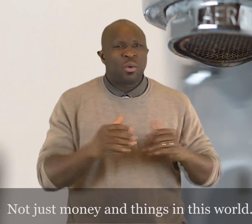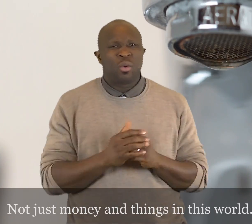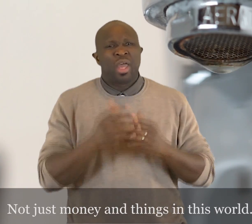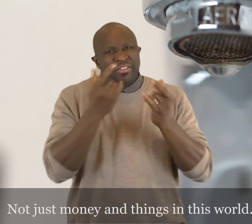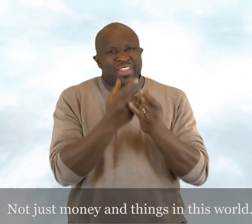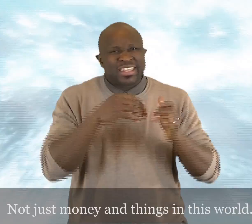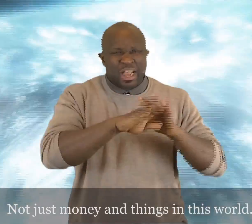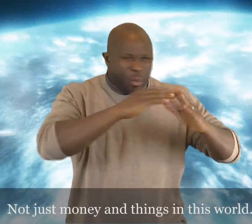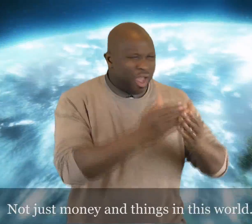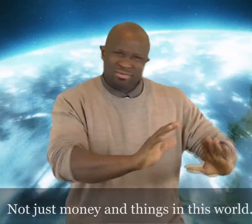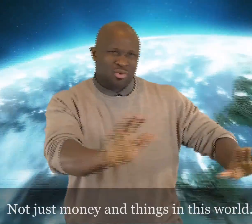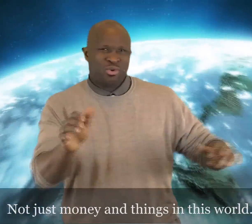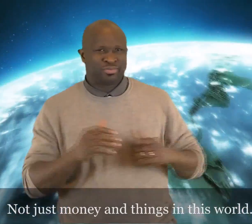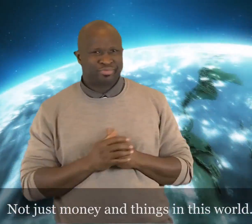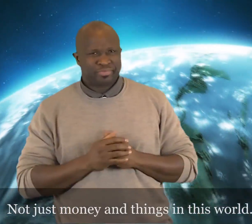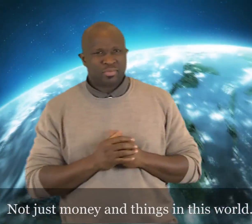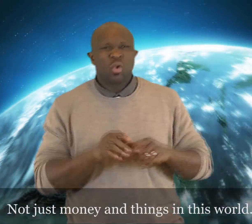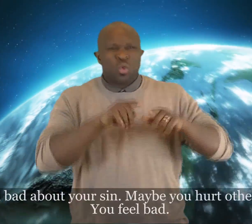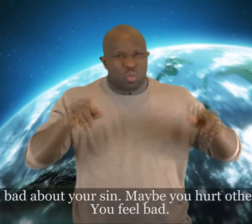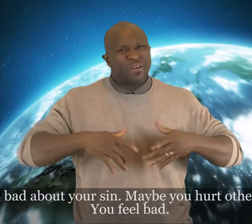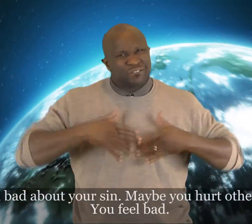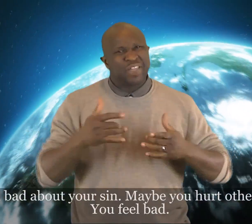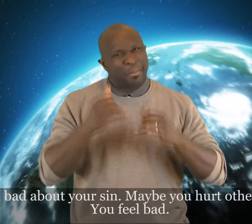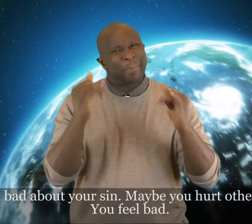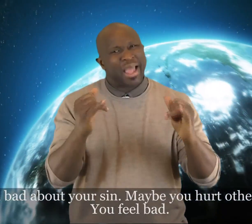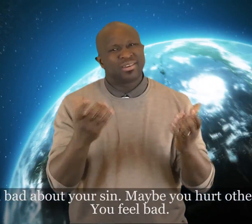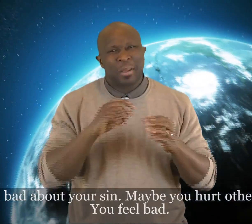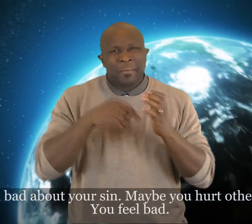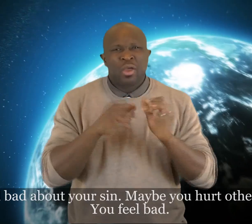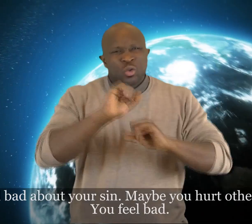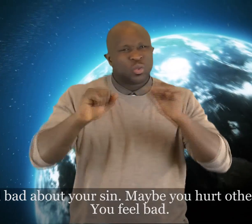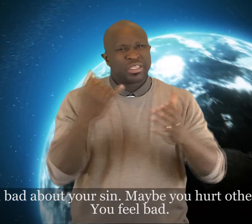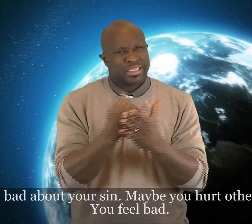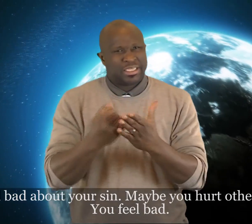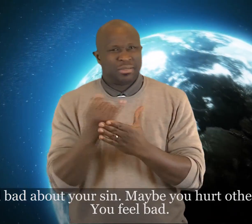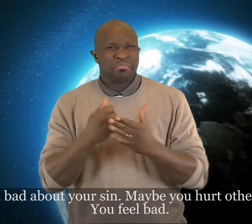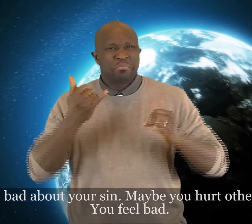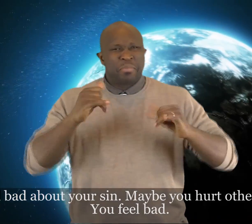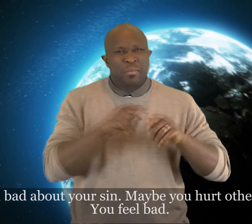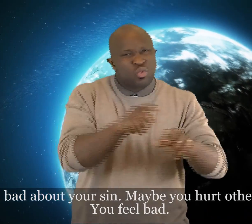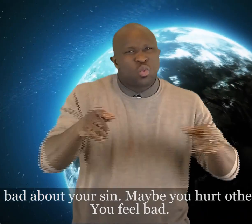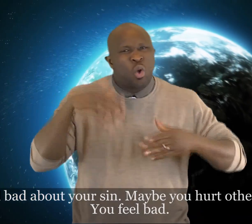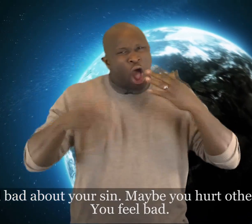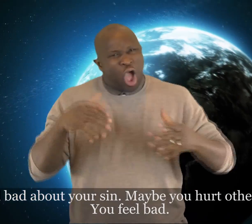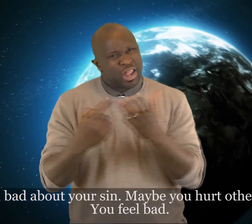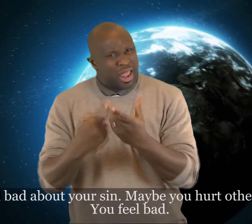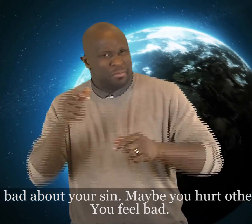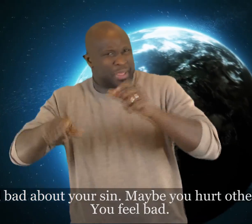pleasures, that there is a God, there is a Creator, and your conscience is pricked for some of the things you've